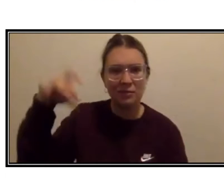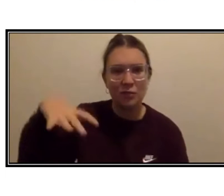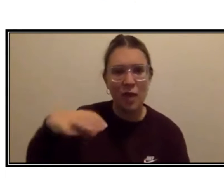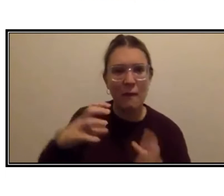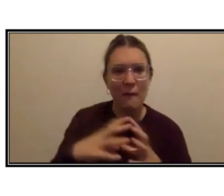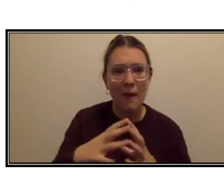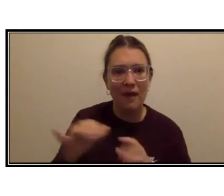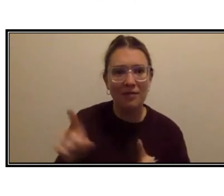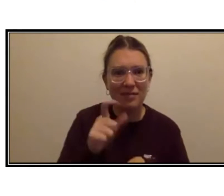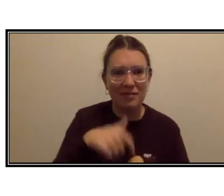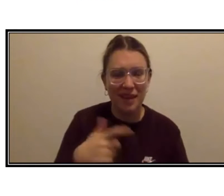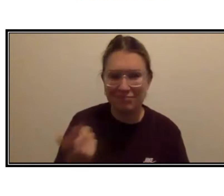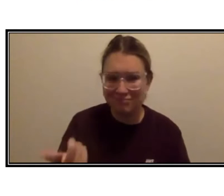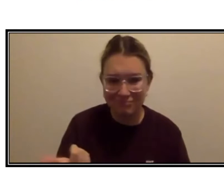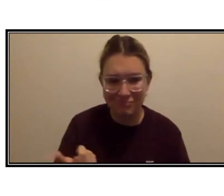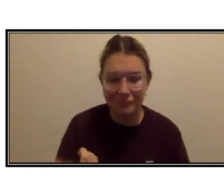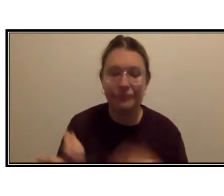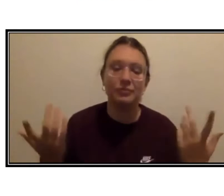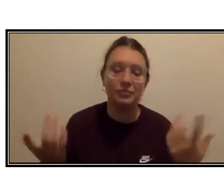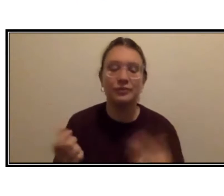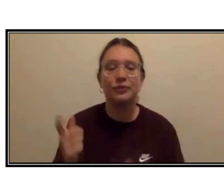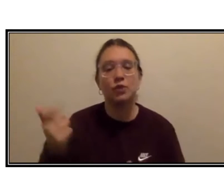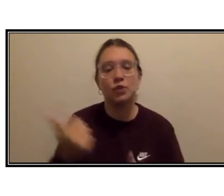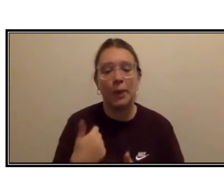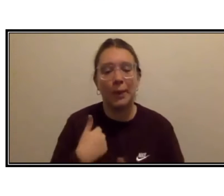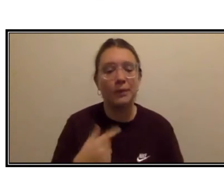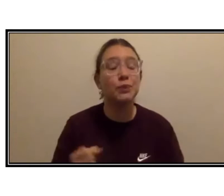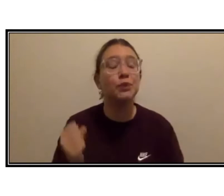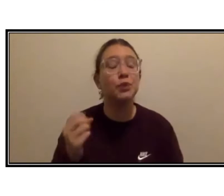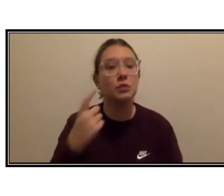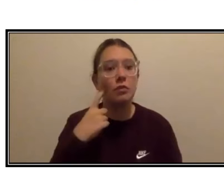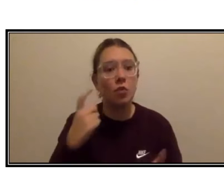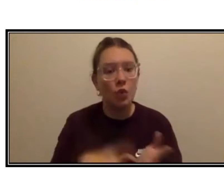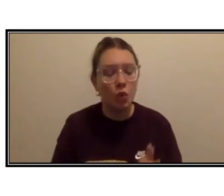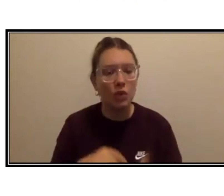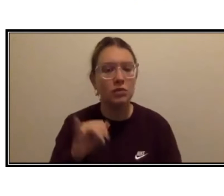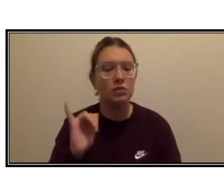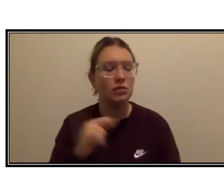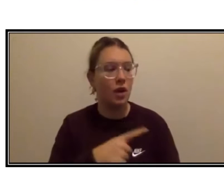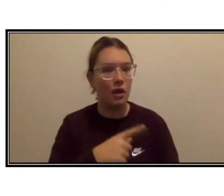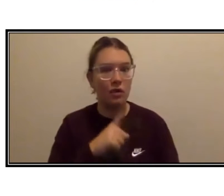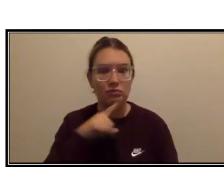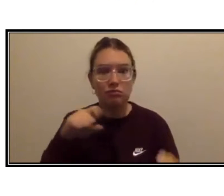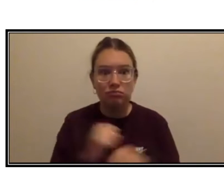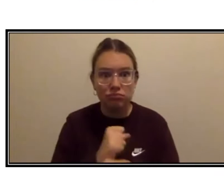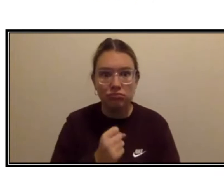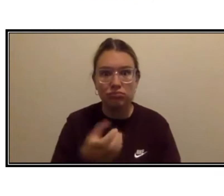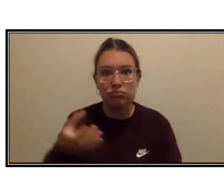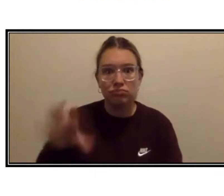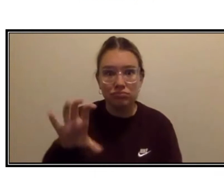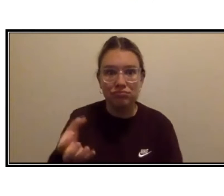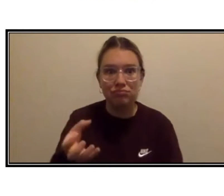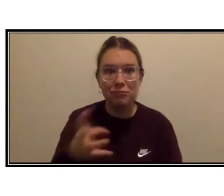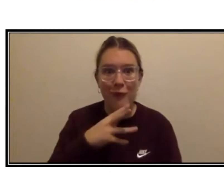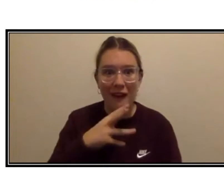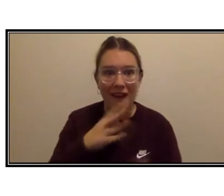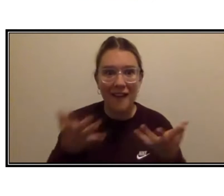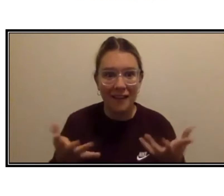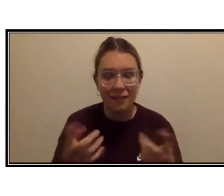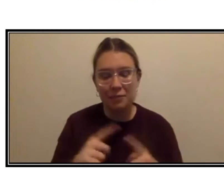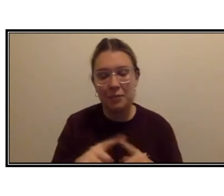And I did the video, and then when it dropped and it failed, then we tried it again,